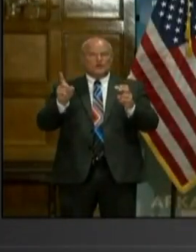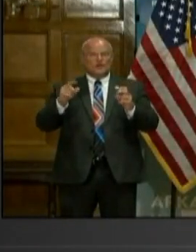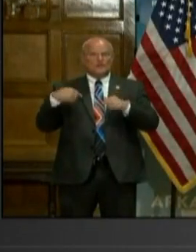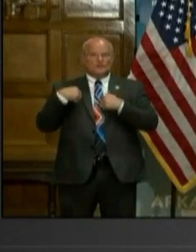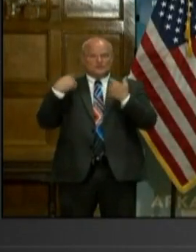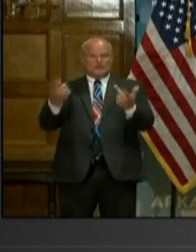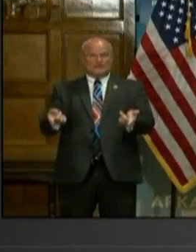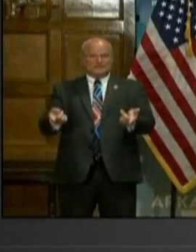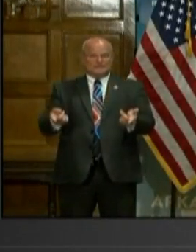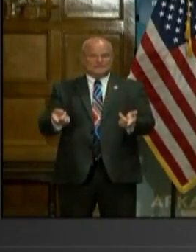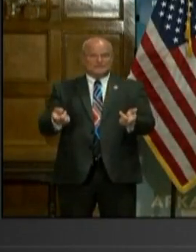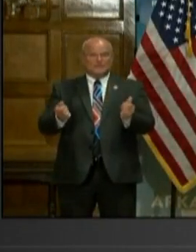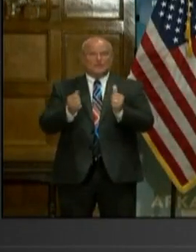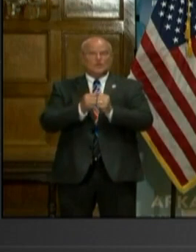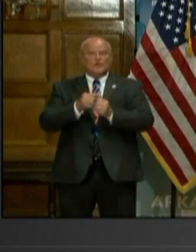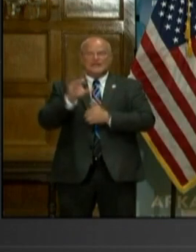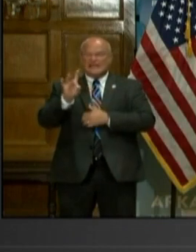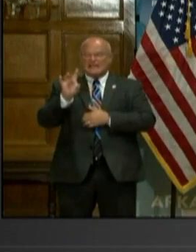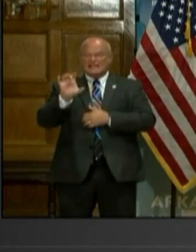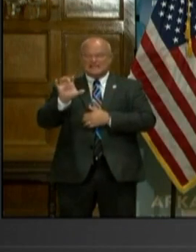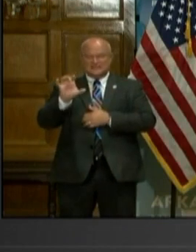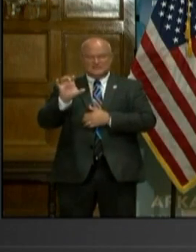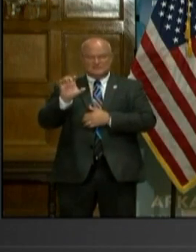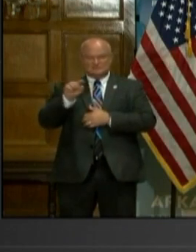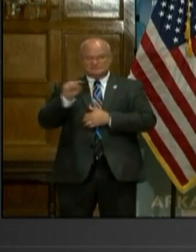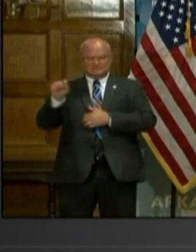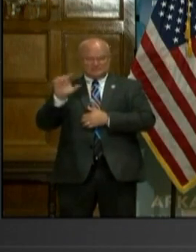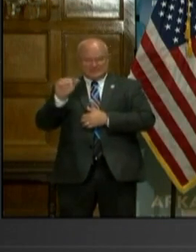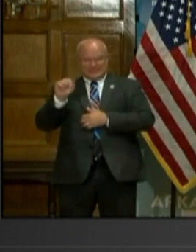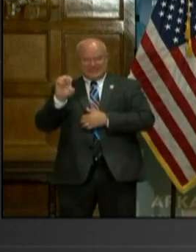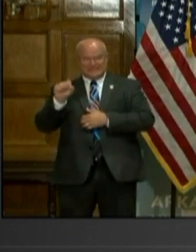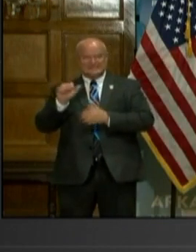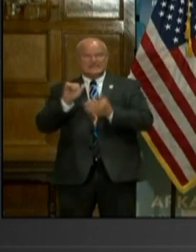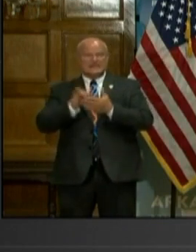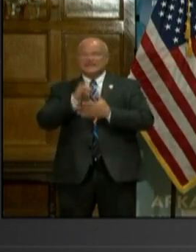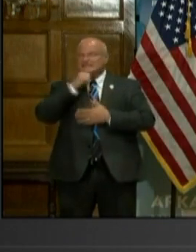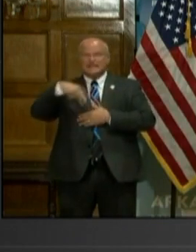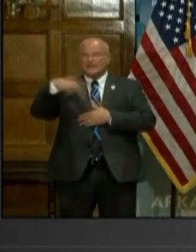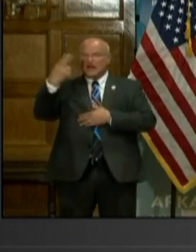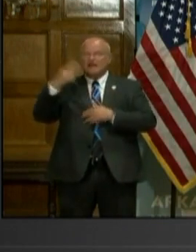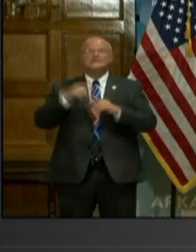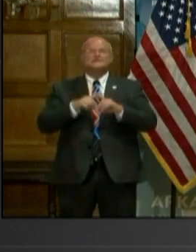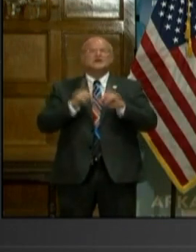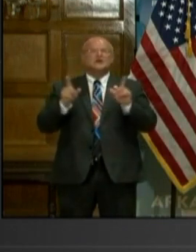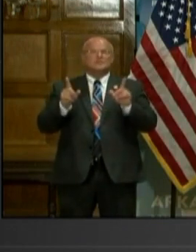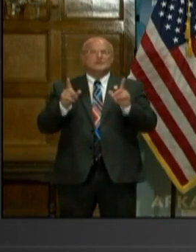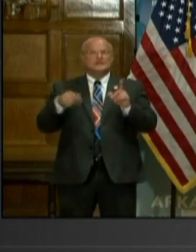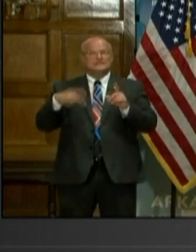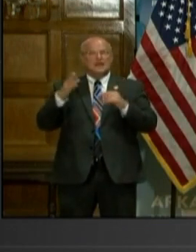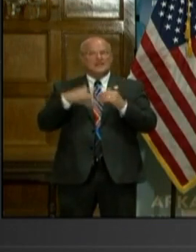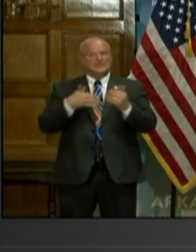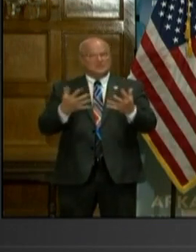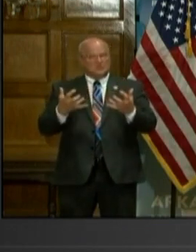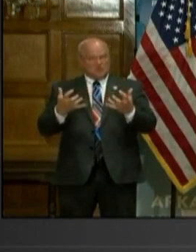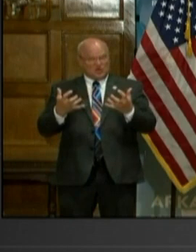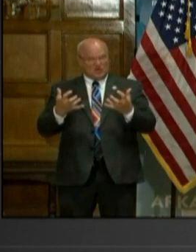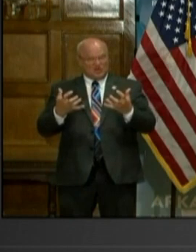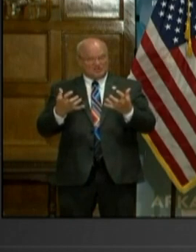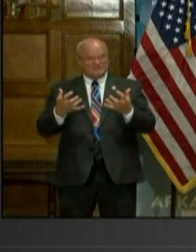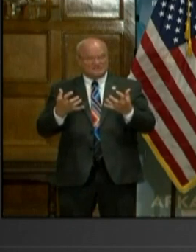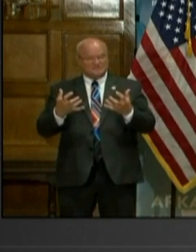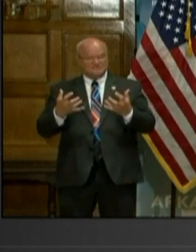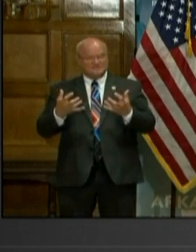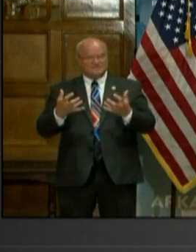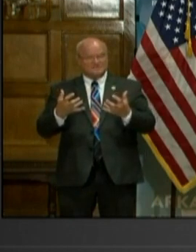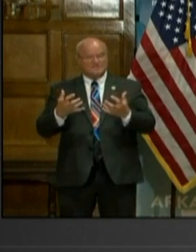we've been. With the 800 and some cases, that's not the highest, but it's higher than we want it to be for